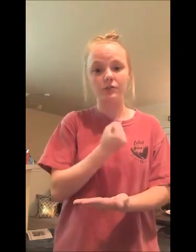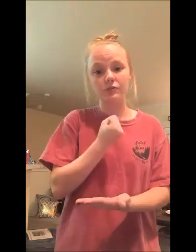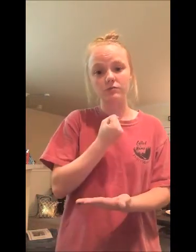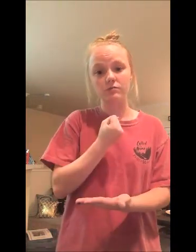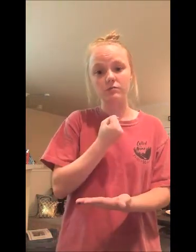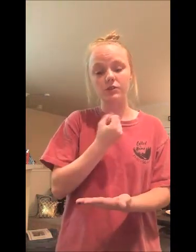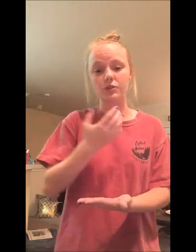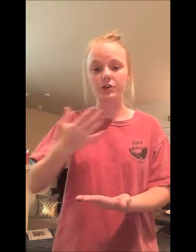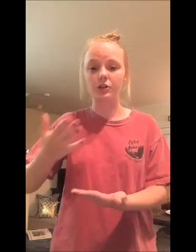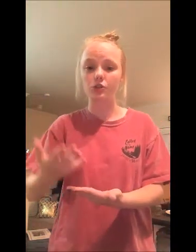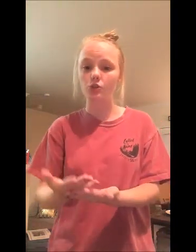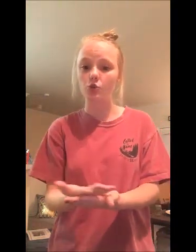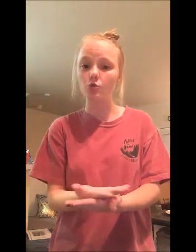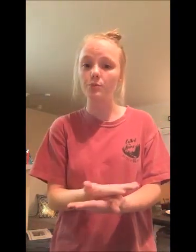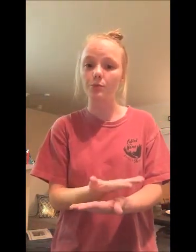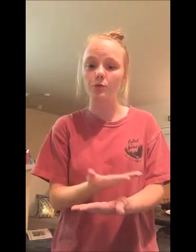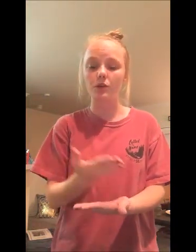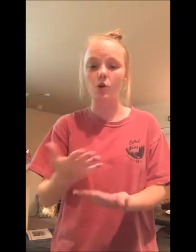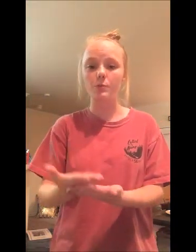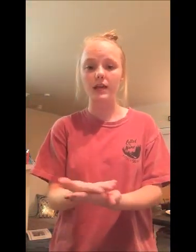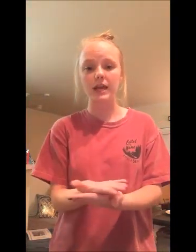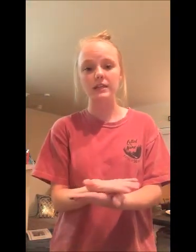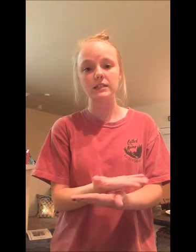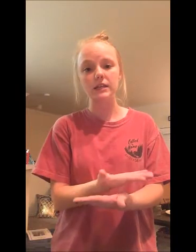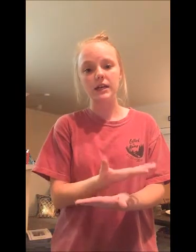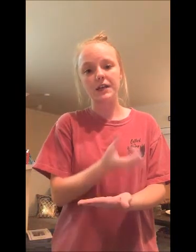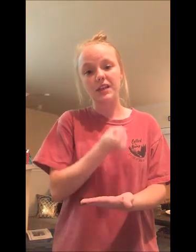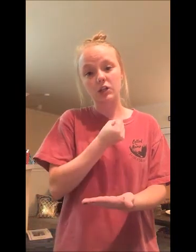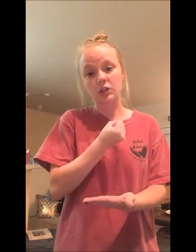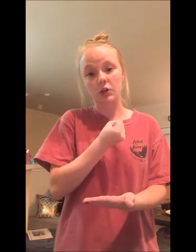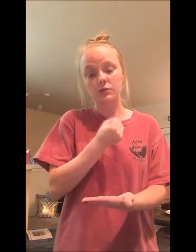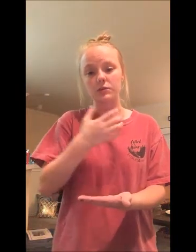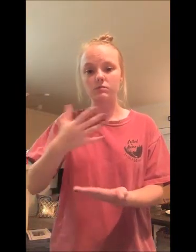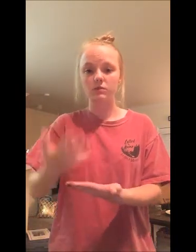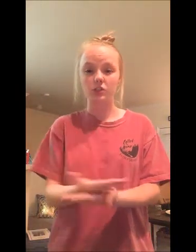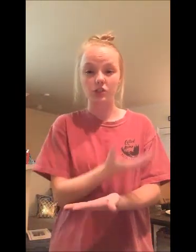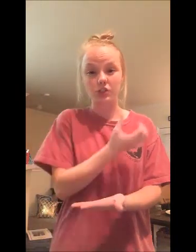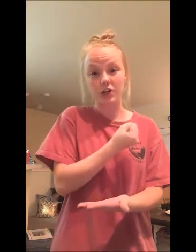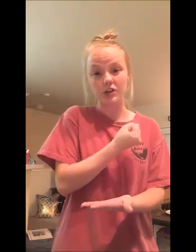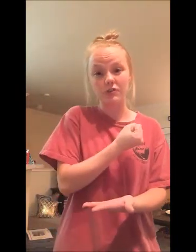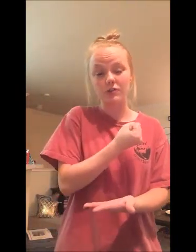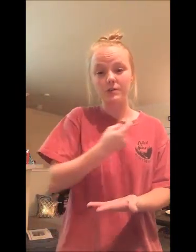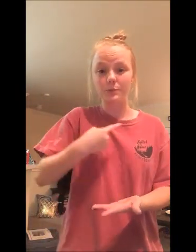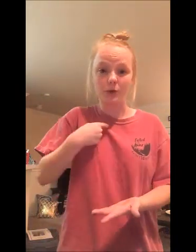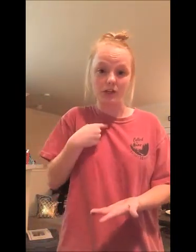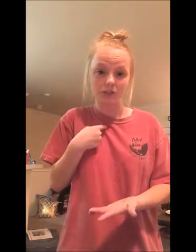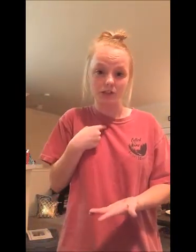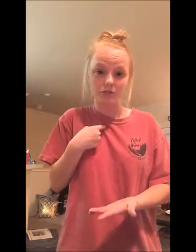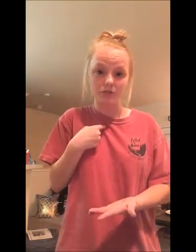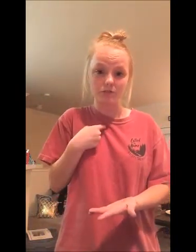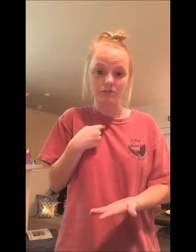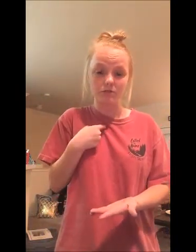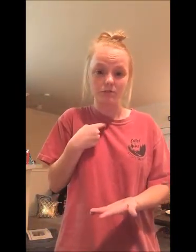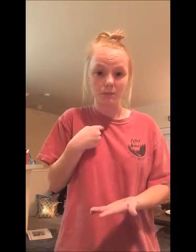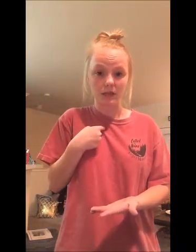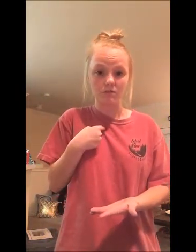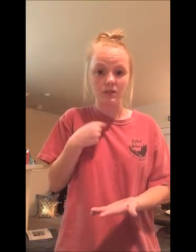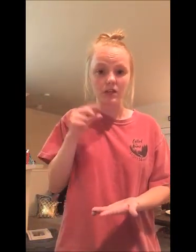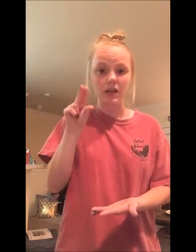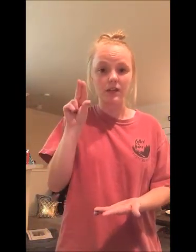deserve. So you're going to scoop with an open hand and then close. Deserve, point at yourself, me, and